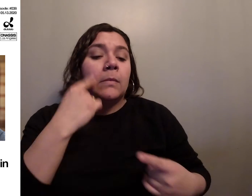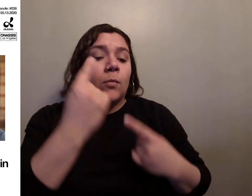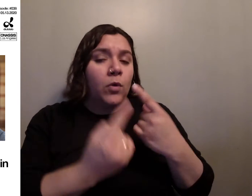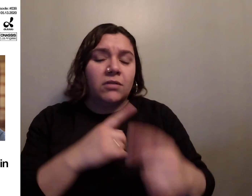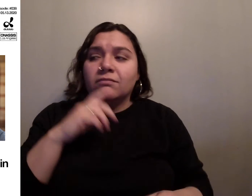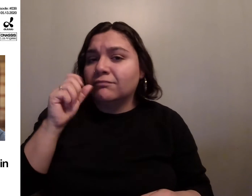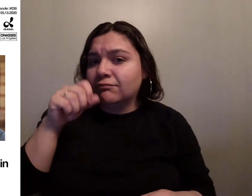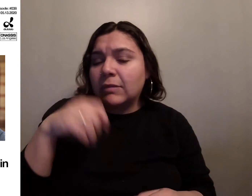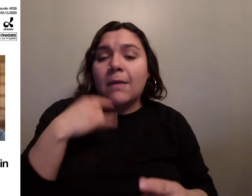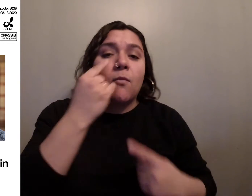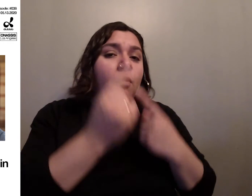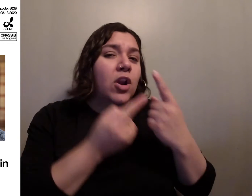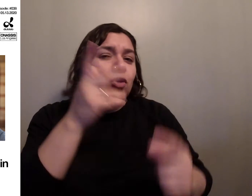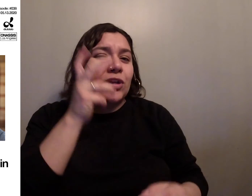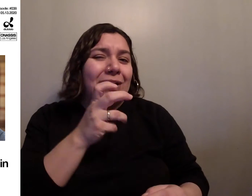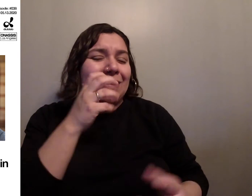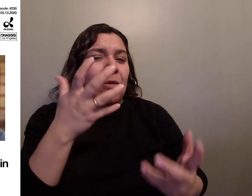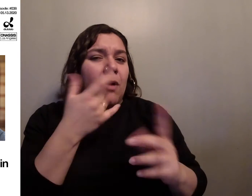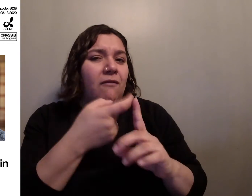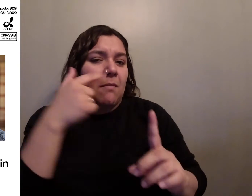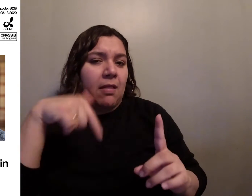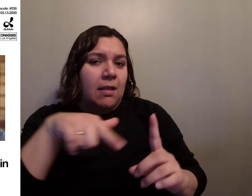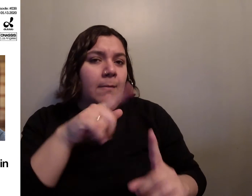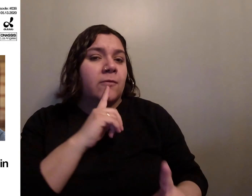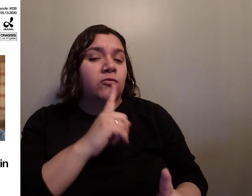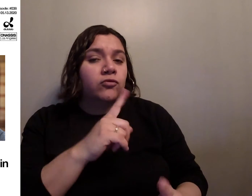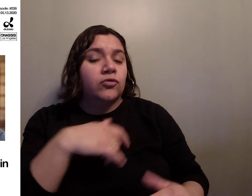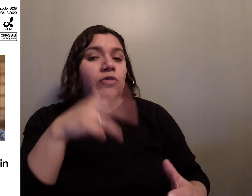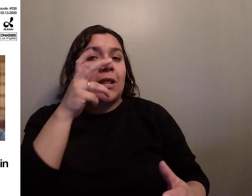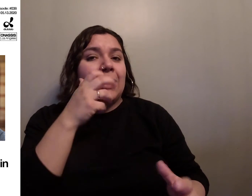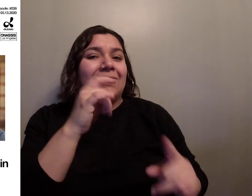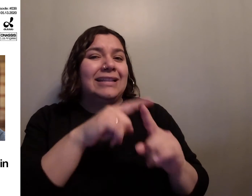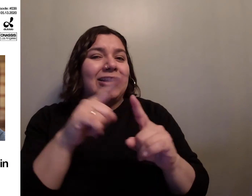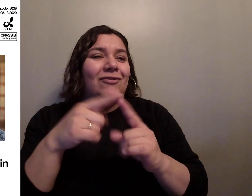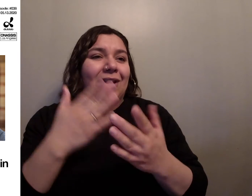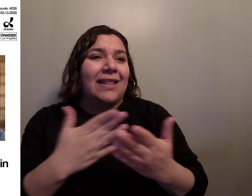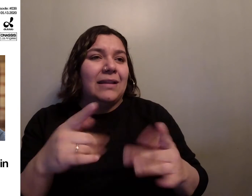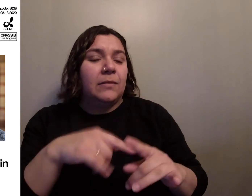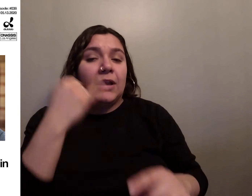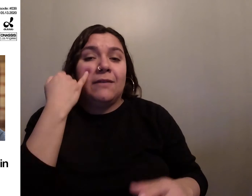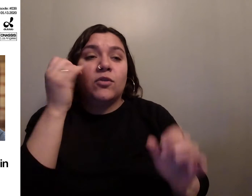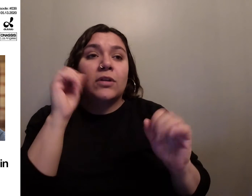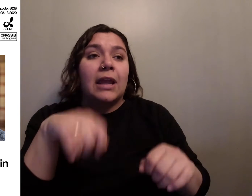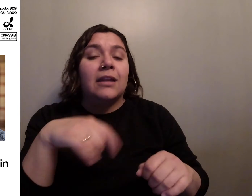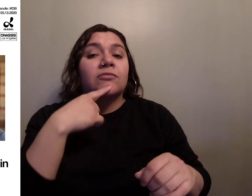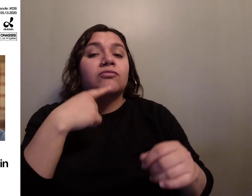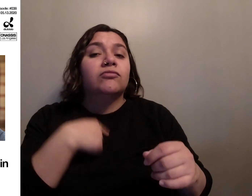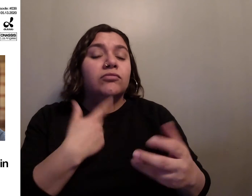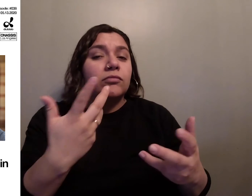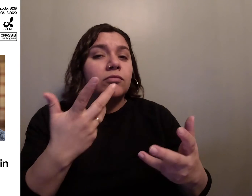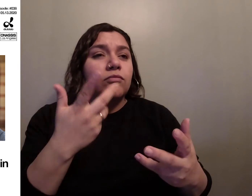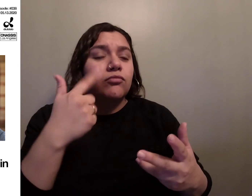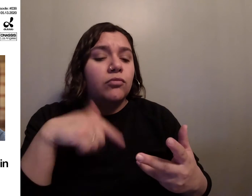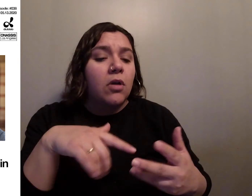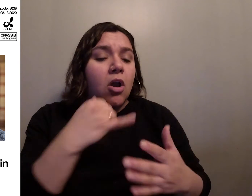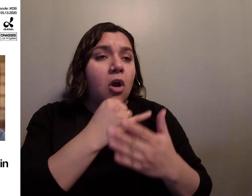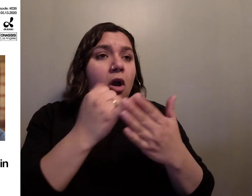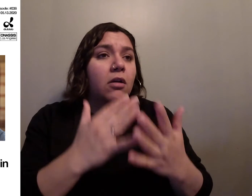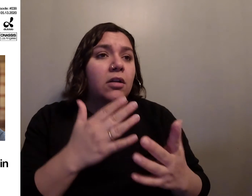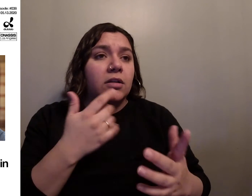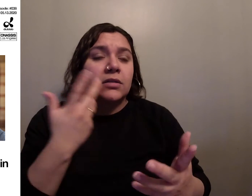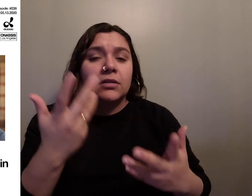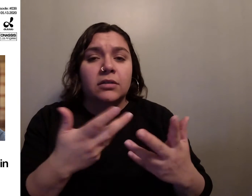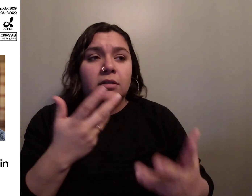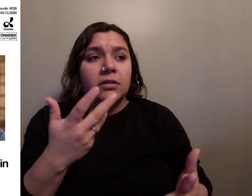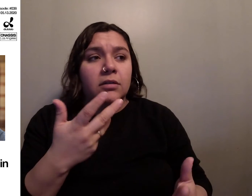very much in touch with them. And I'm wondering, what are you hearing from them? Of course, you're hearing different things, but if you could give